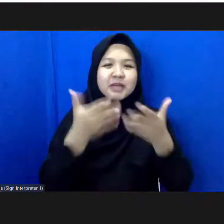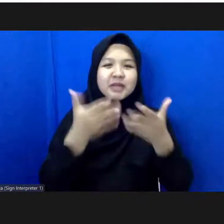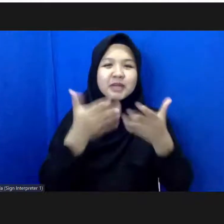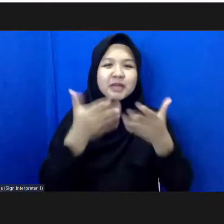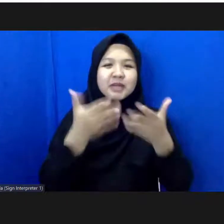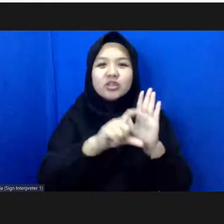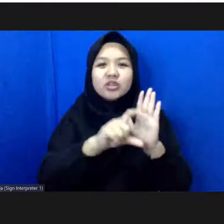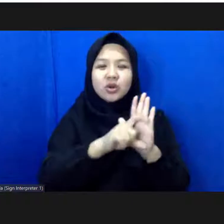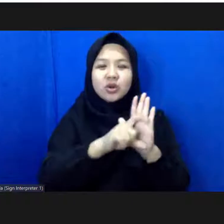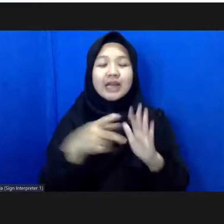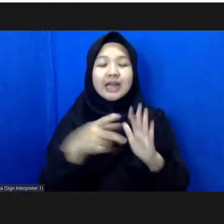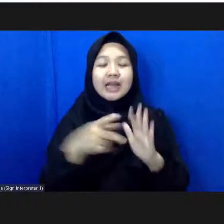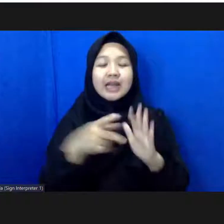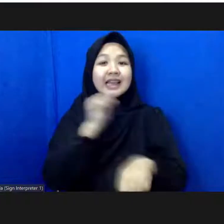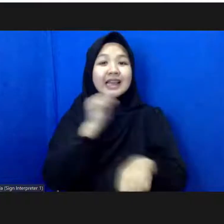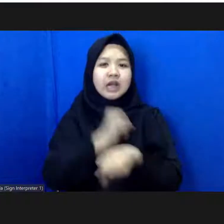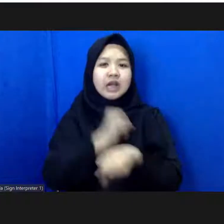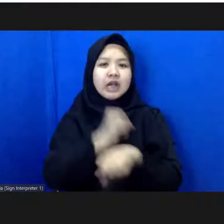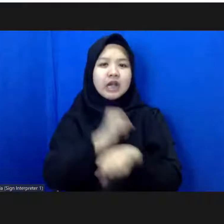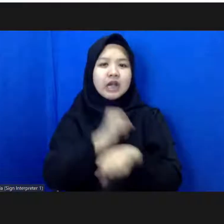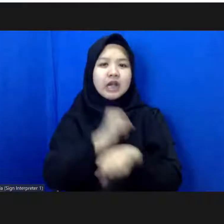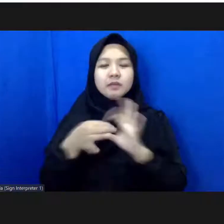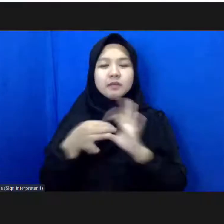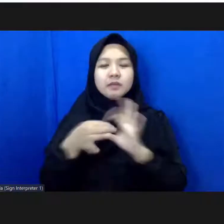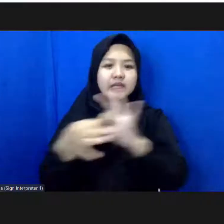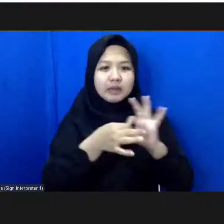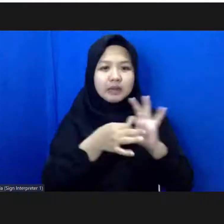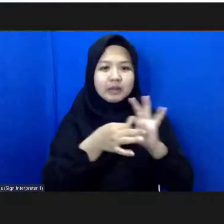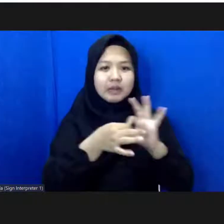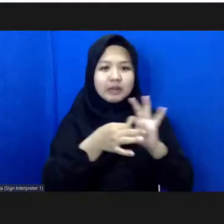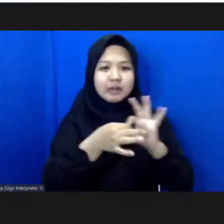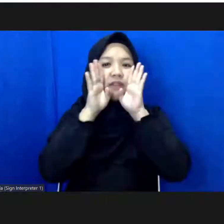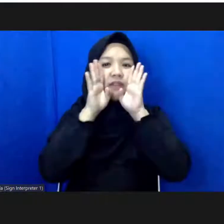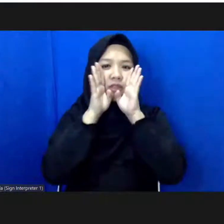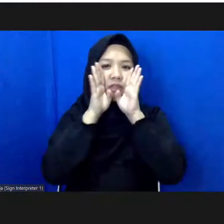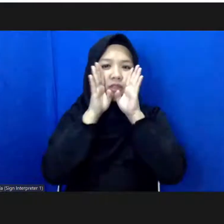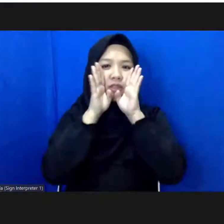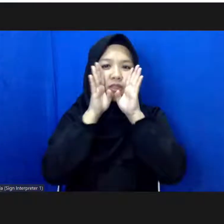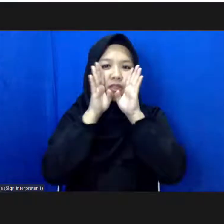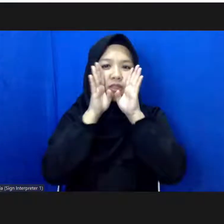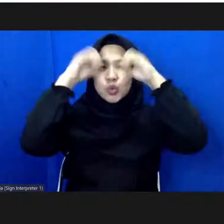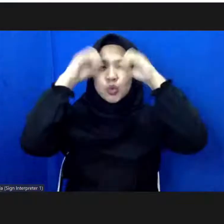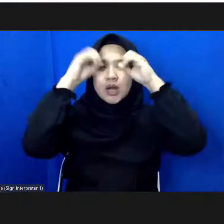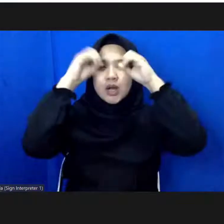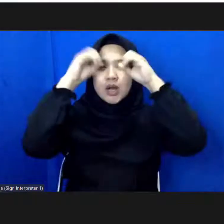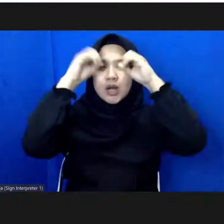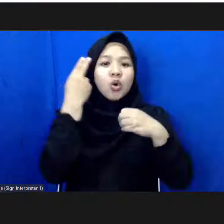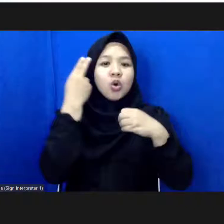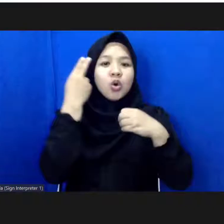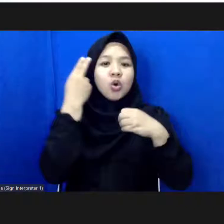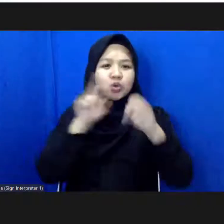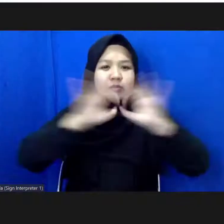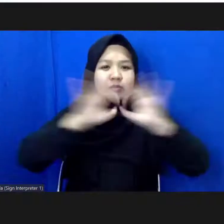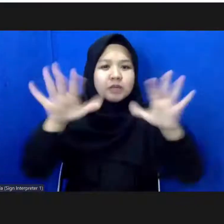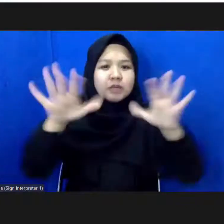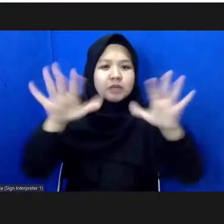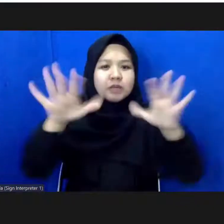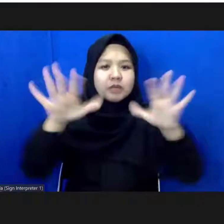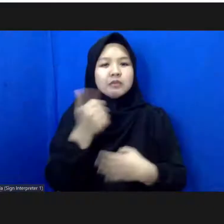own work, we have partnered with Facebook and Google to see that how we can use